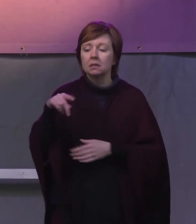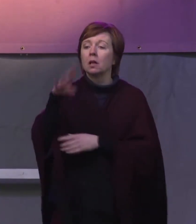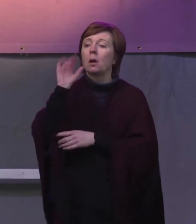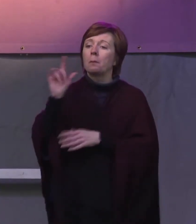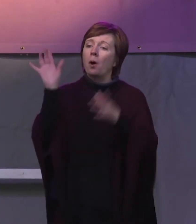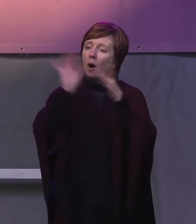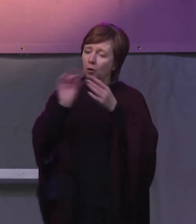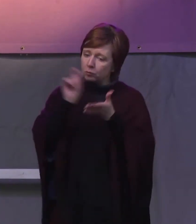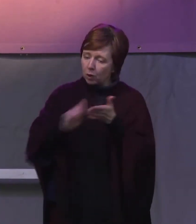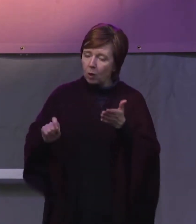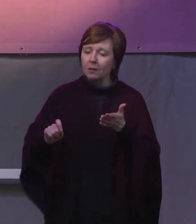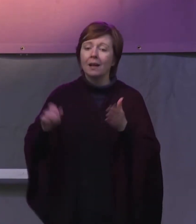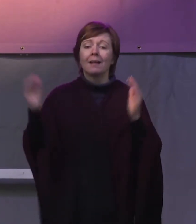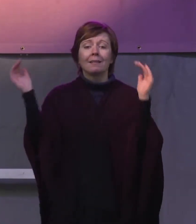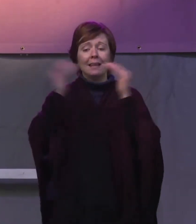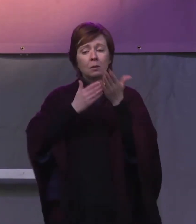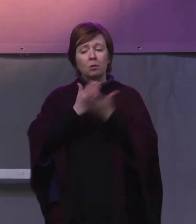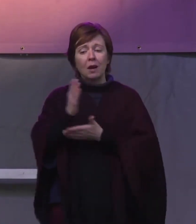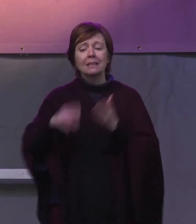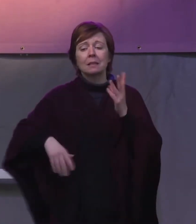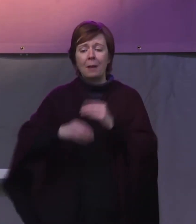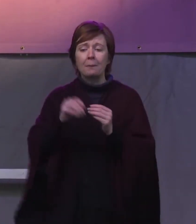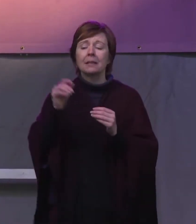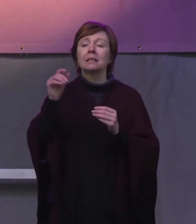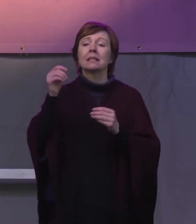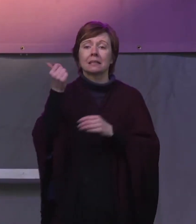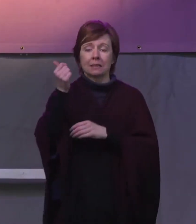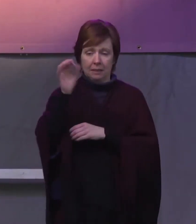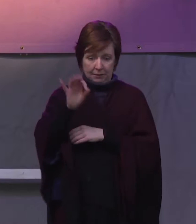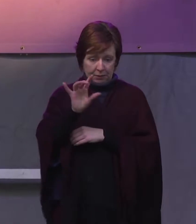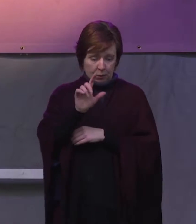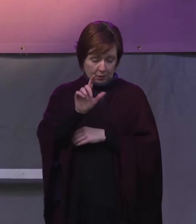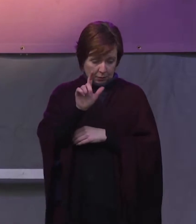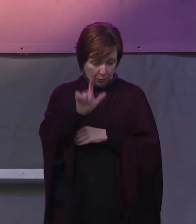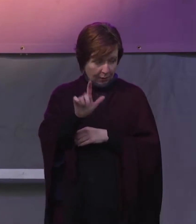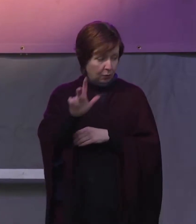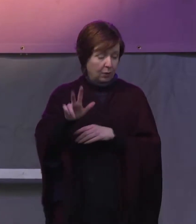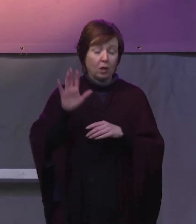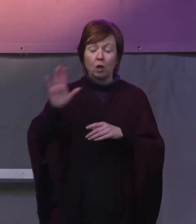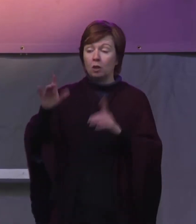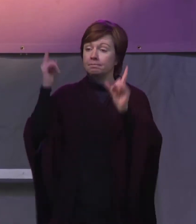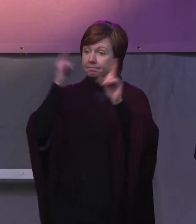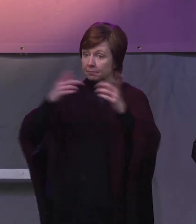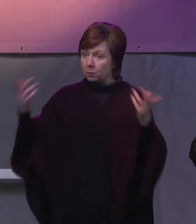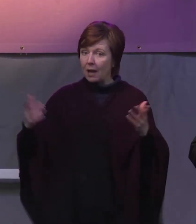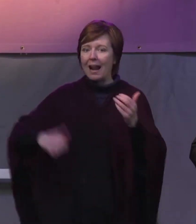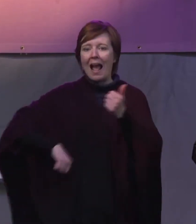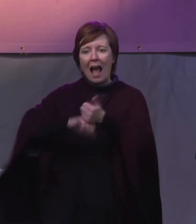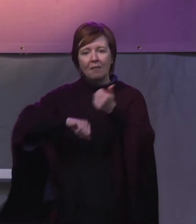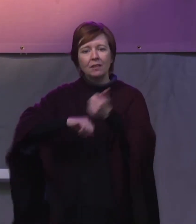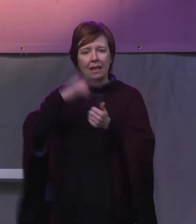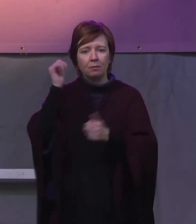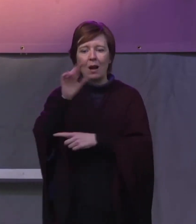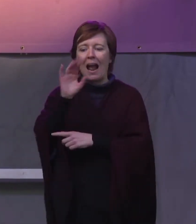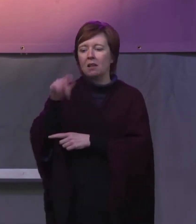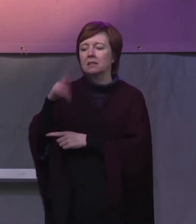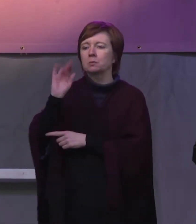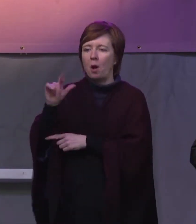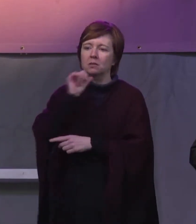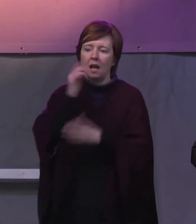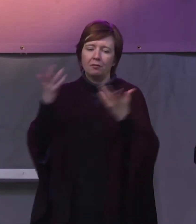the Equal Rights Amendment in 1923. Alice's March for Equality's goal was to advocate for Alice Paul's unfinished